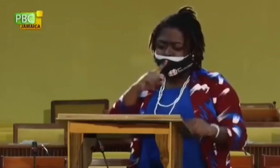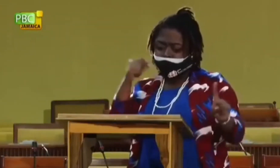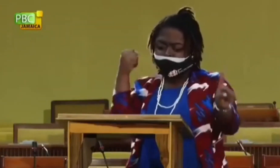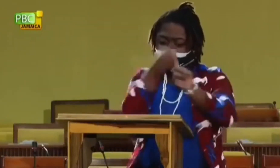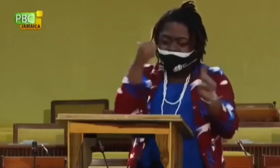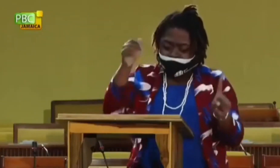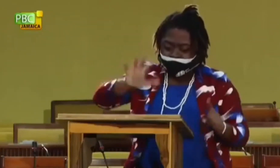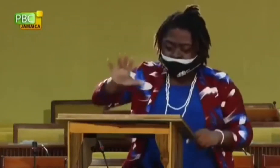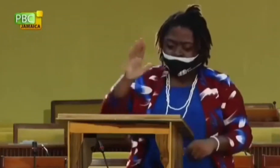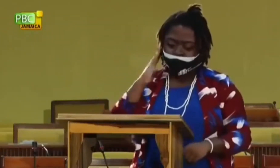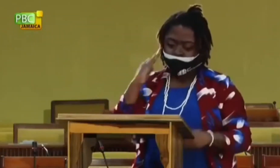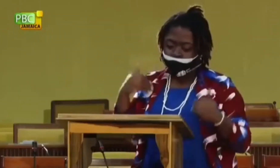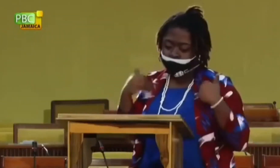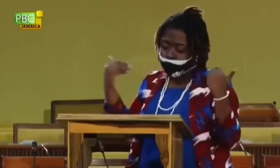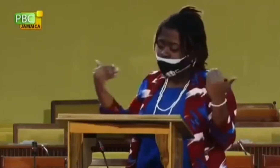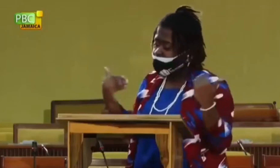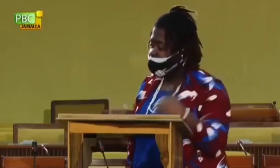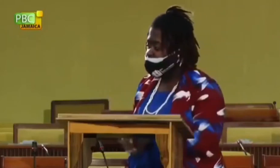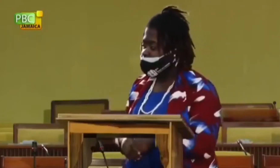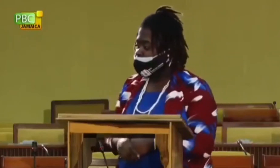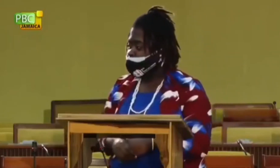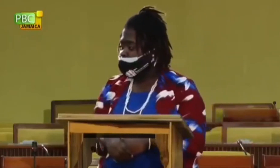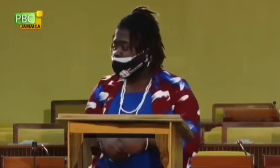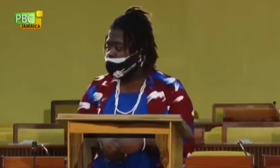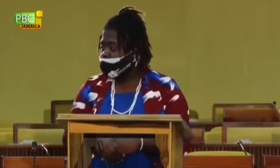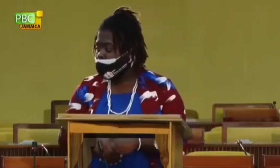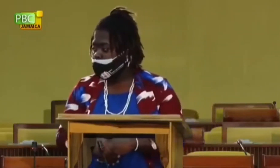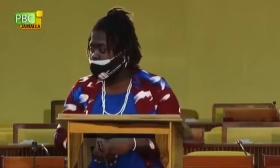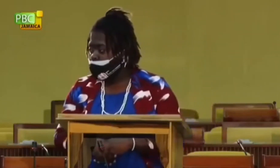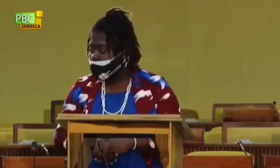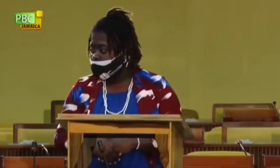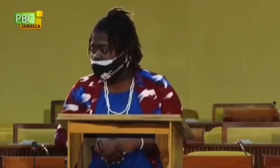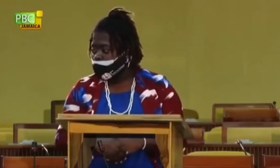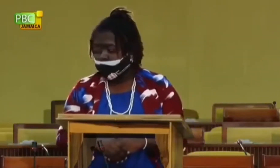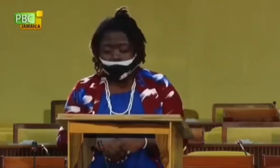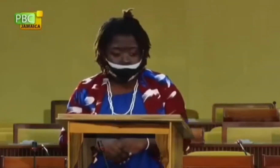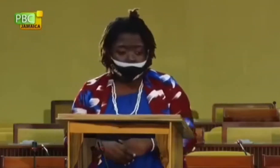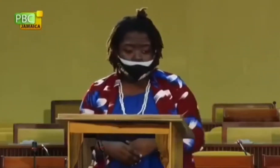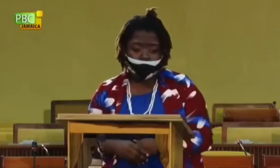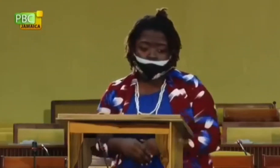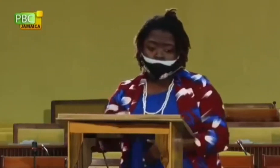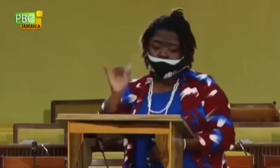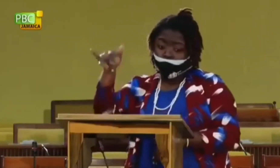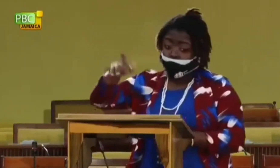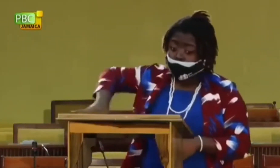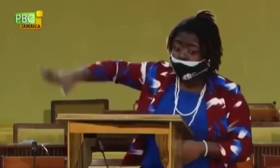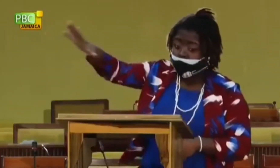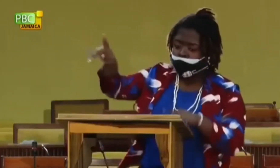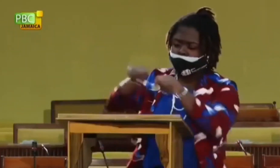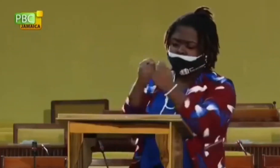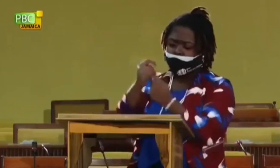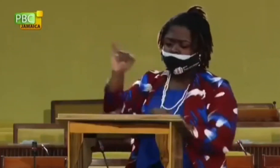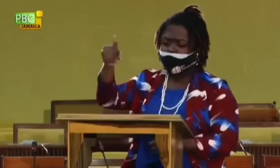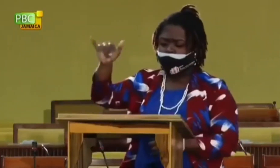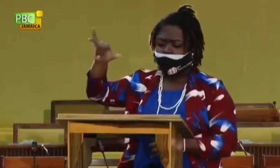negatively impacts the mental health of our deaf youth. The team from the